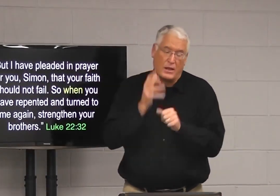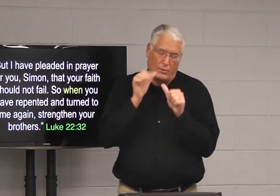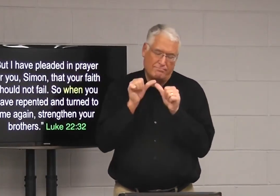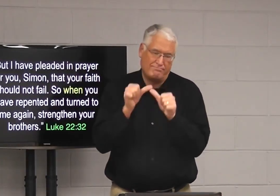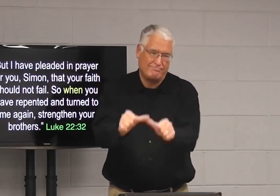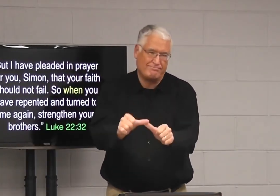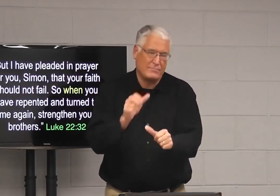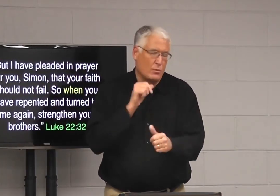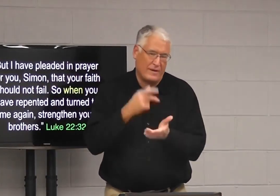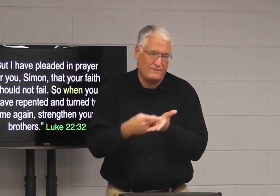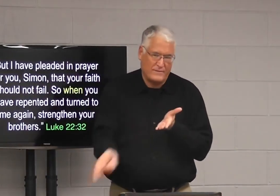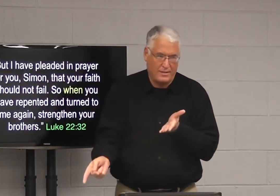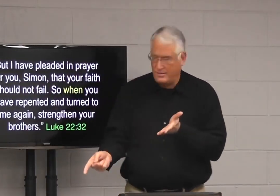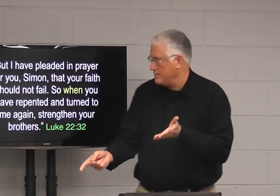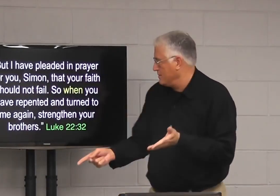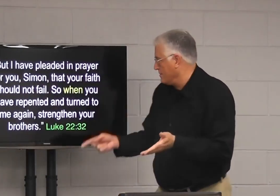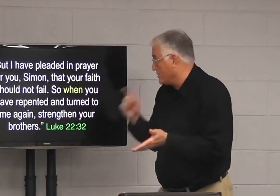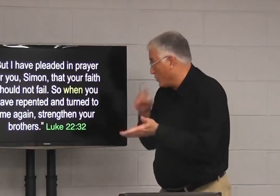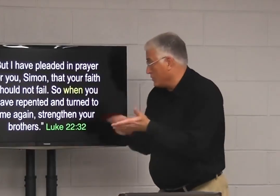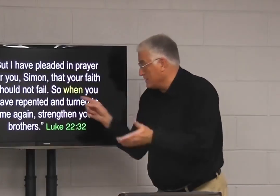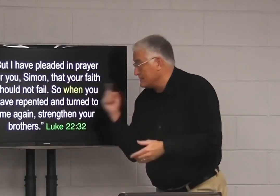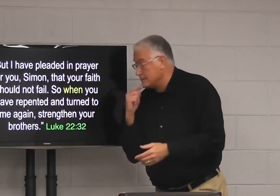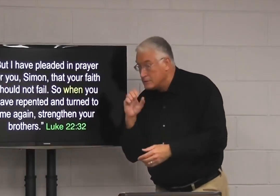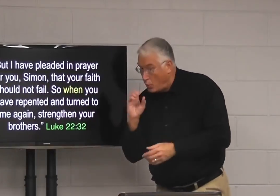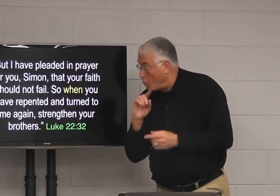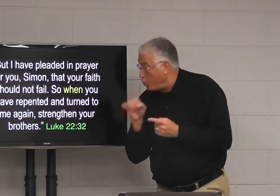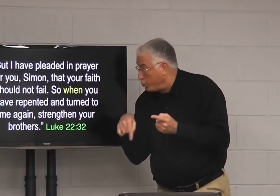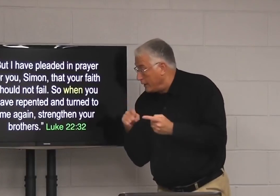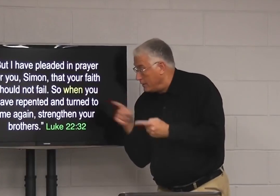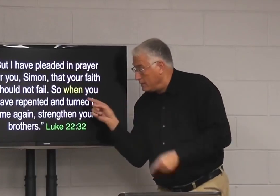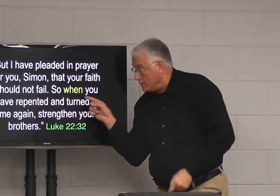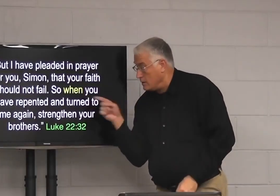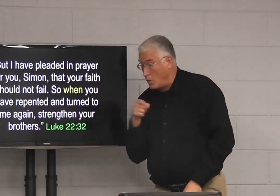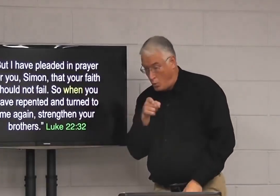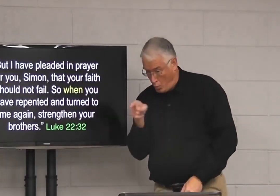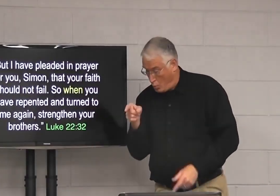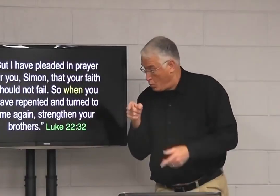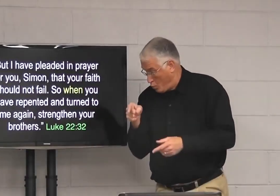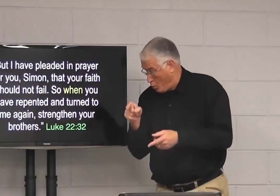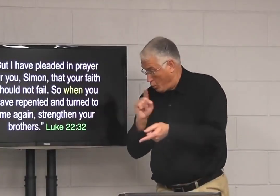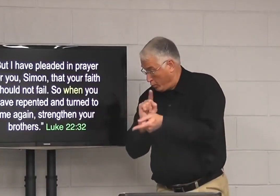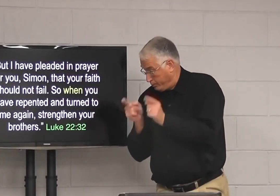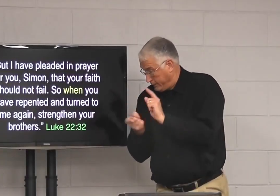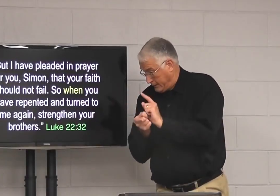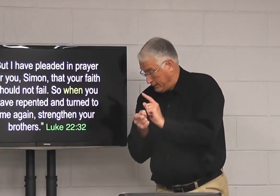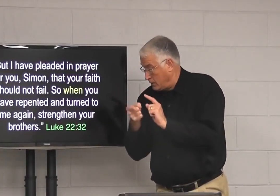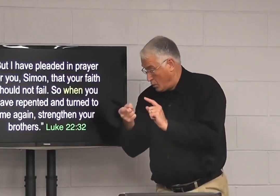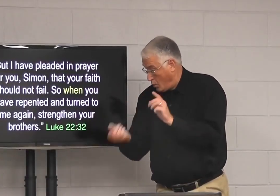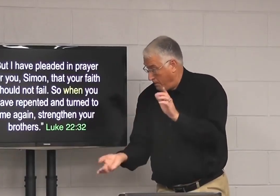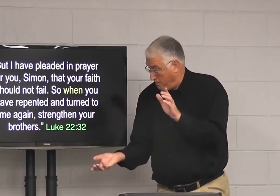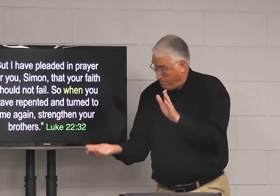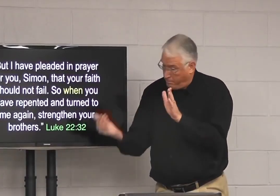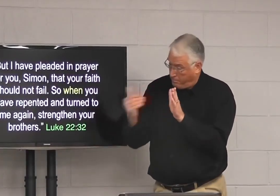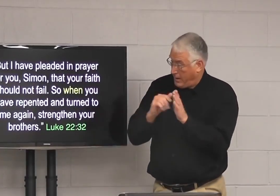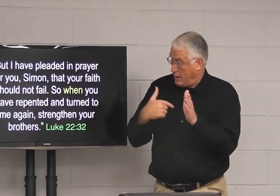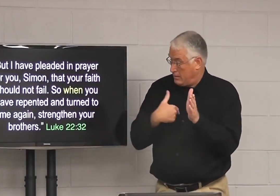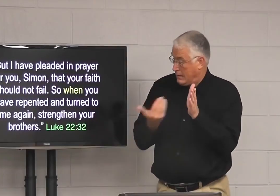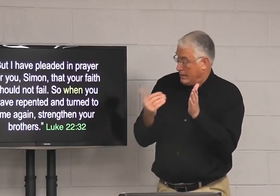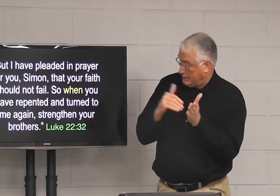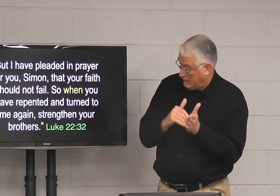Jesus prayed that his faith would continue, so that when you have repented and turned